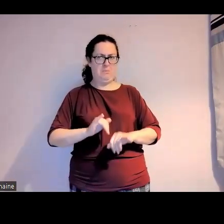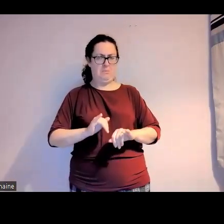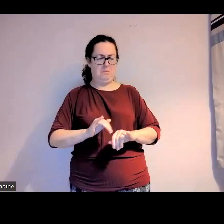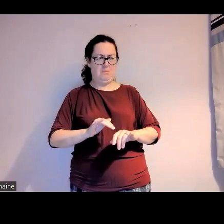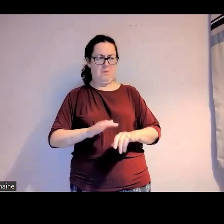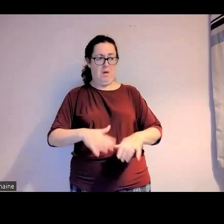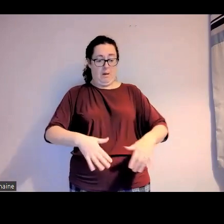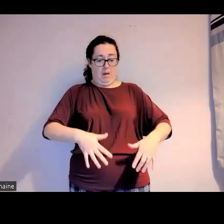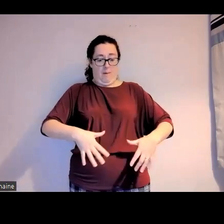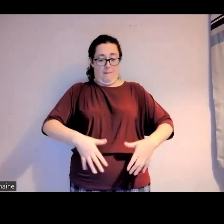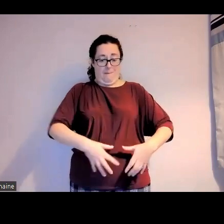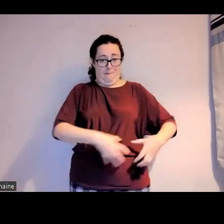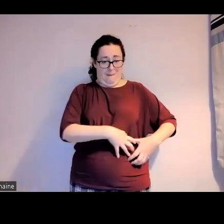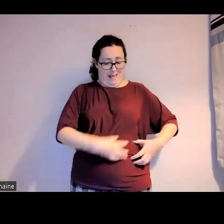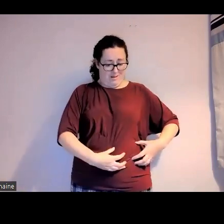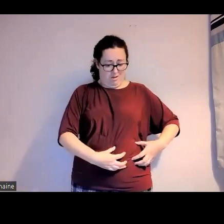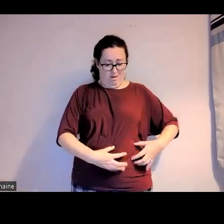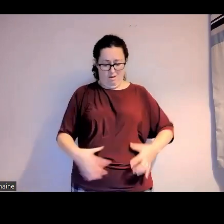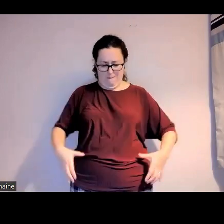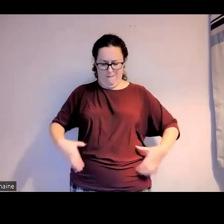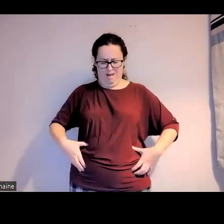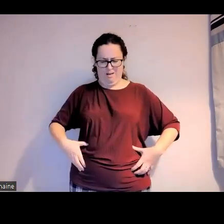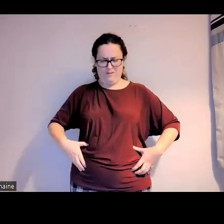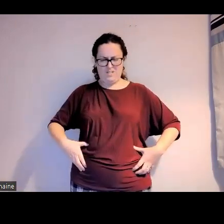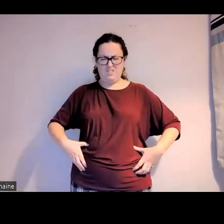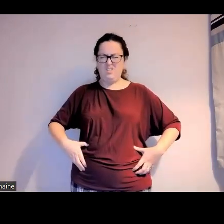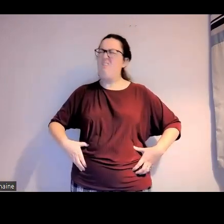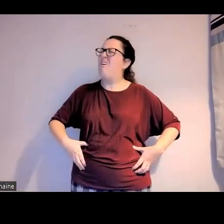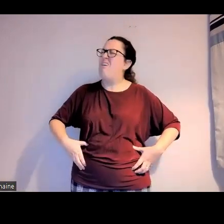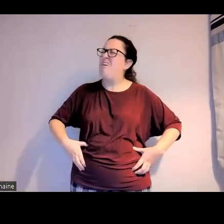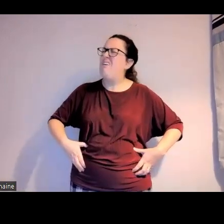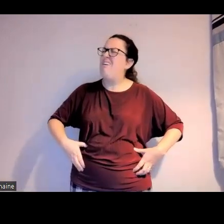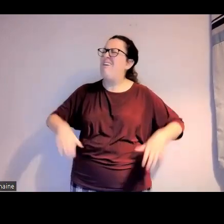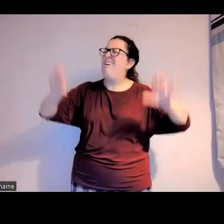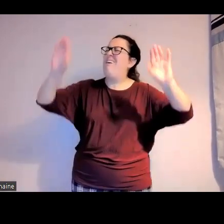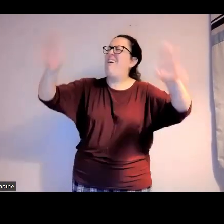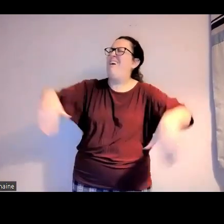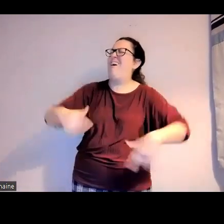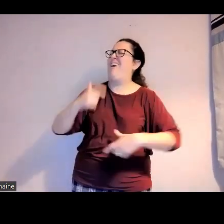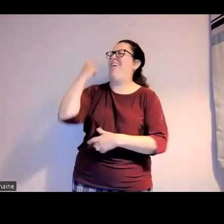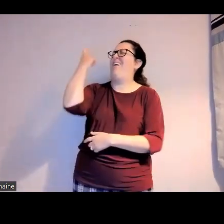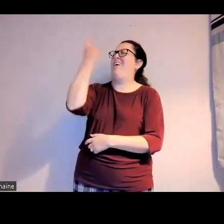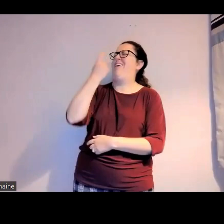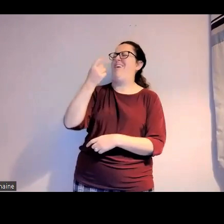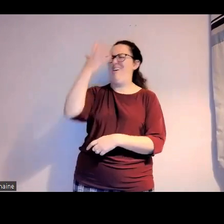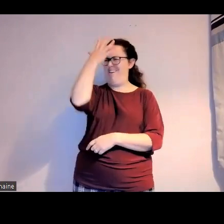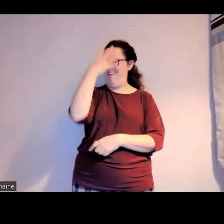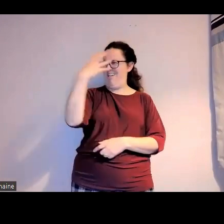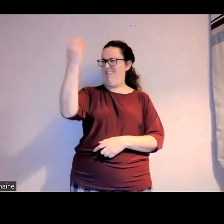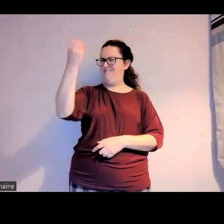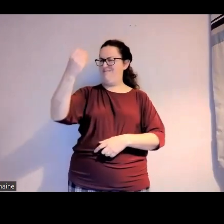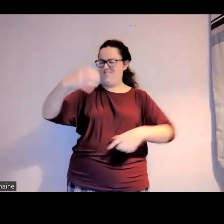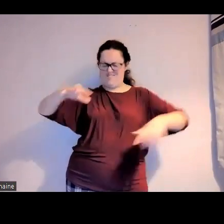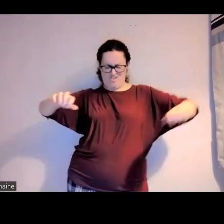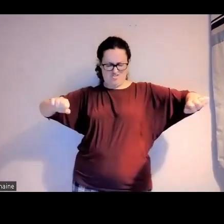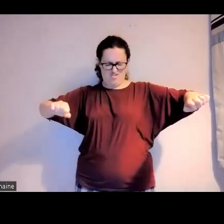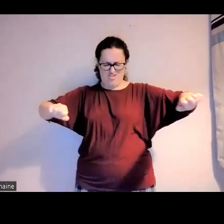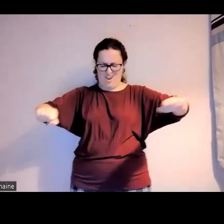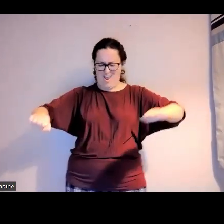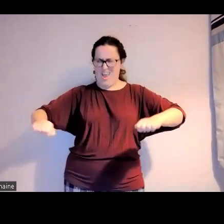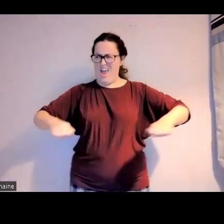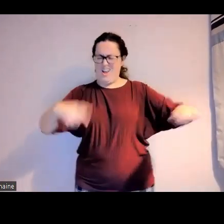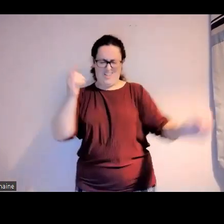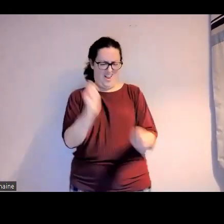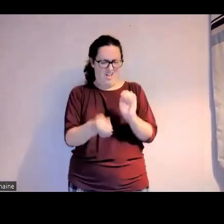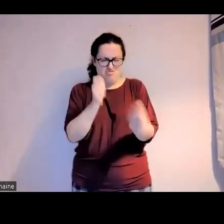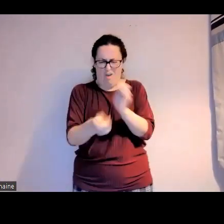one's bladder and one's pelvis. How ironic, just make me think of Elvis, gyrating in it faster